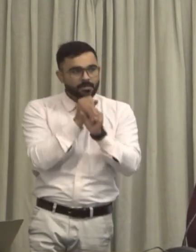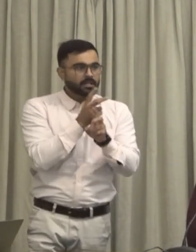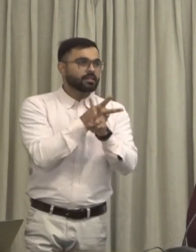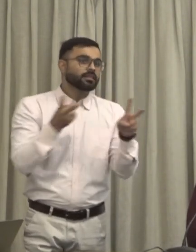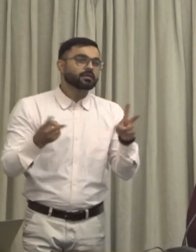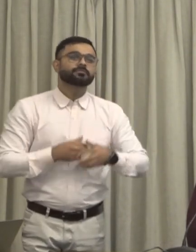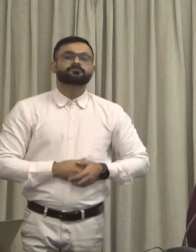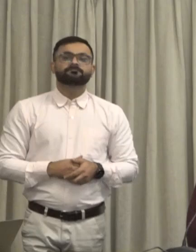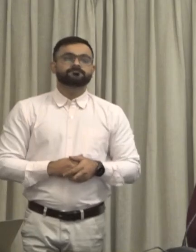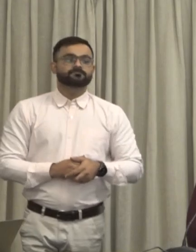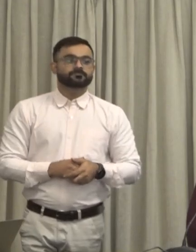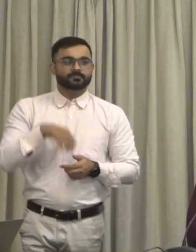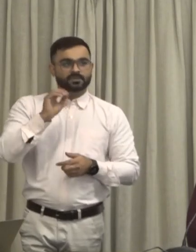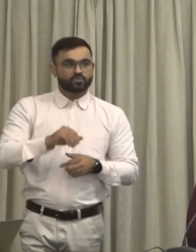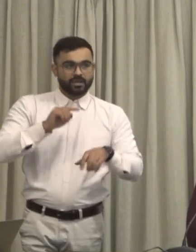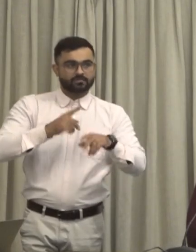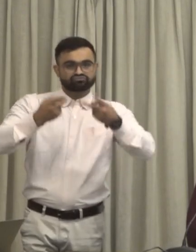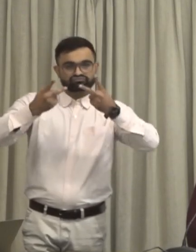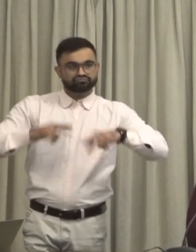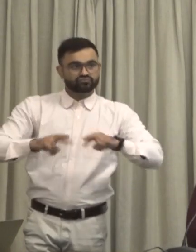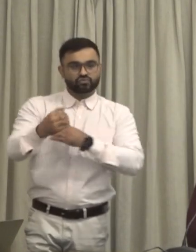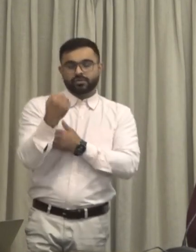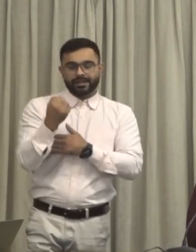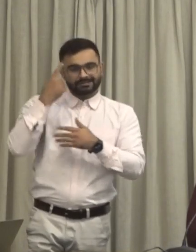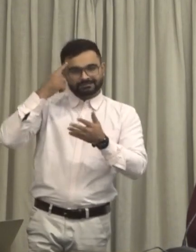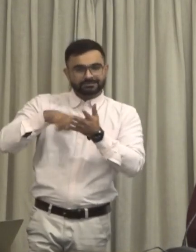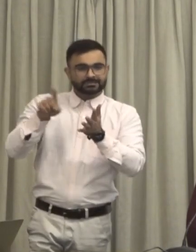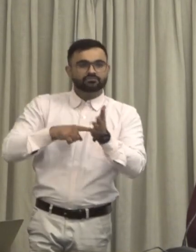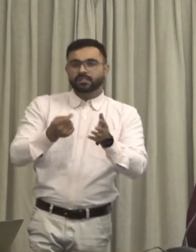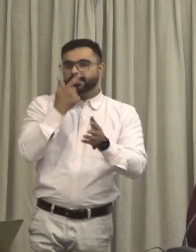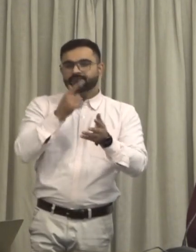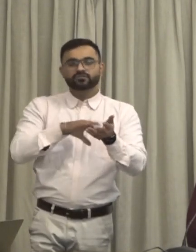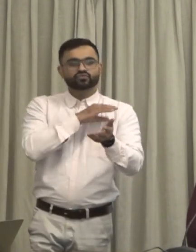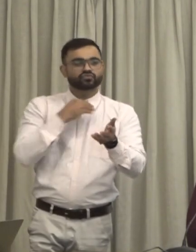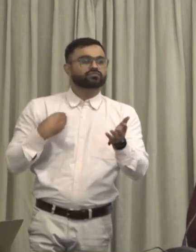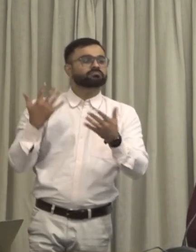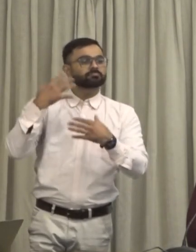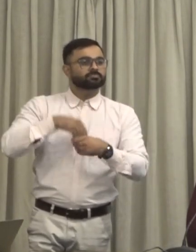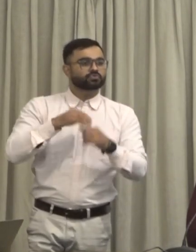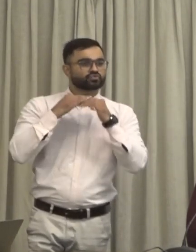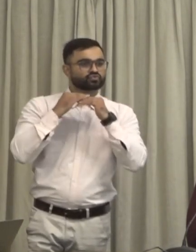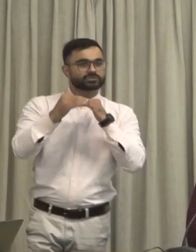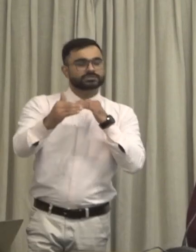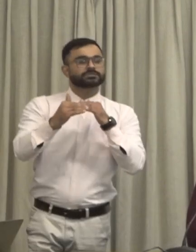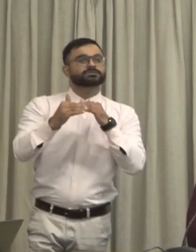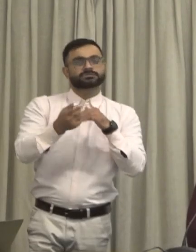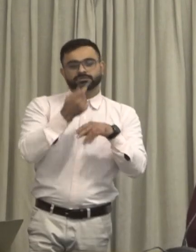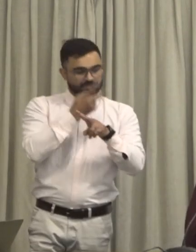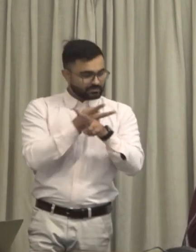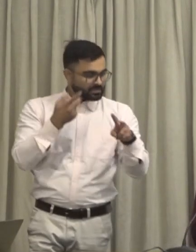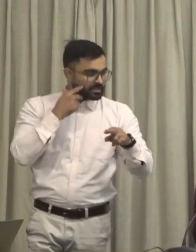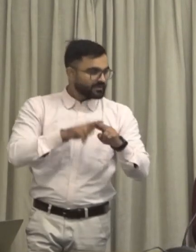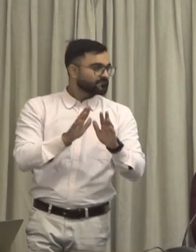well. This translates into a right to refuse medical treatment, including life-sustaining treatment, so that even